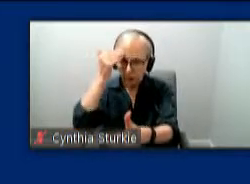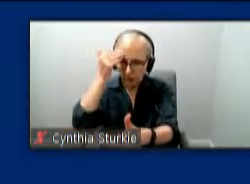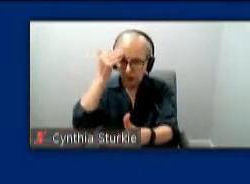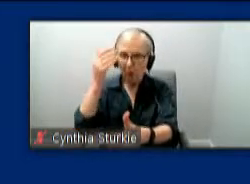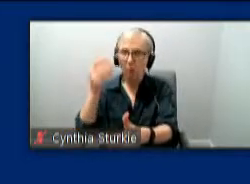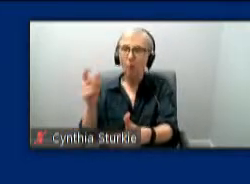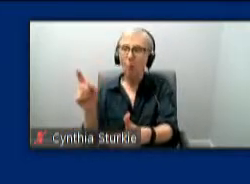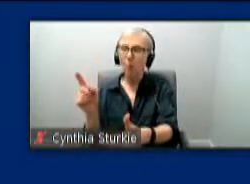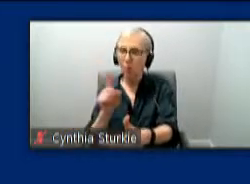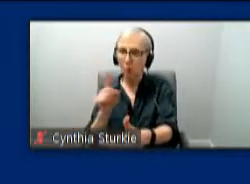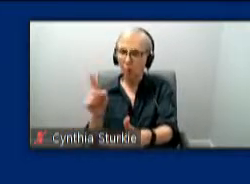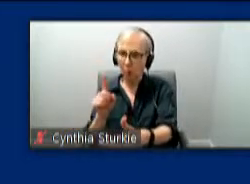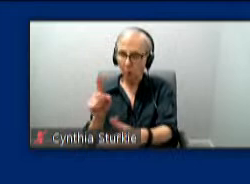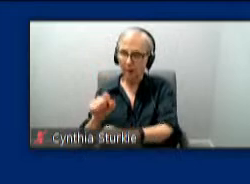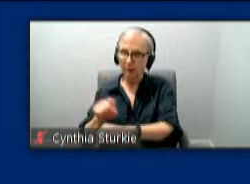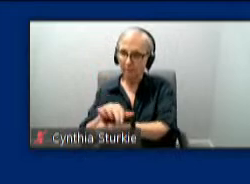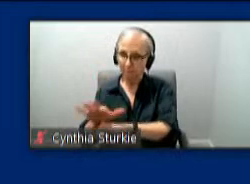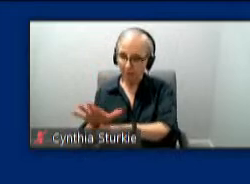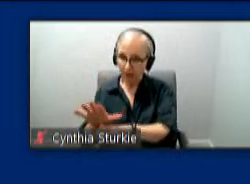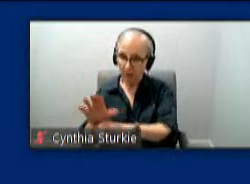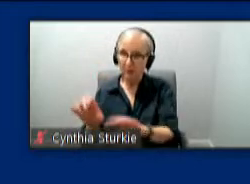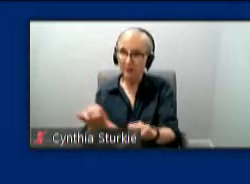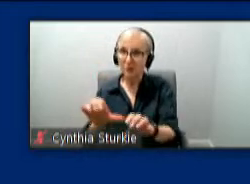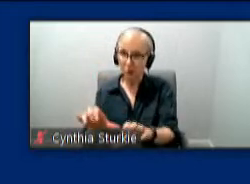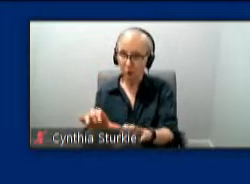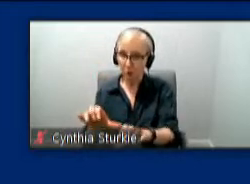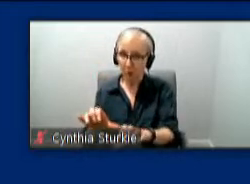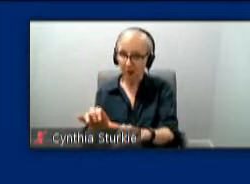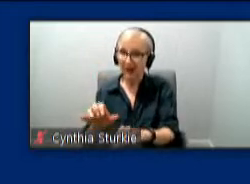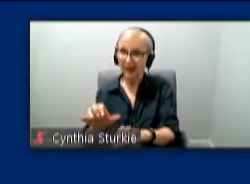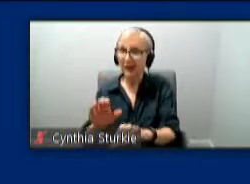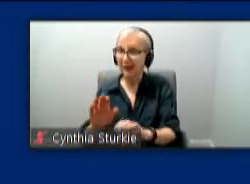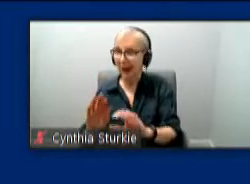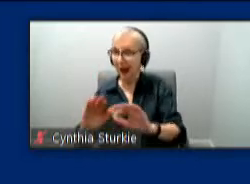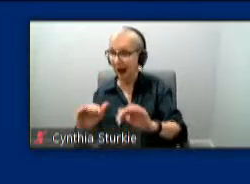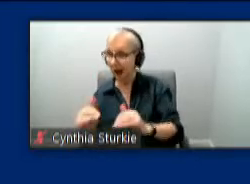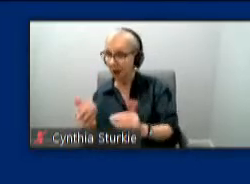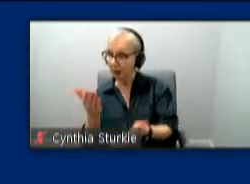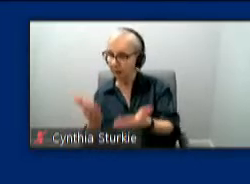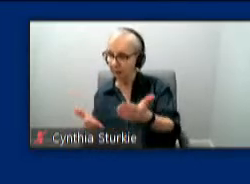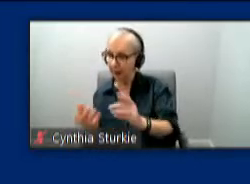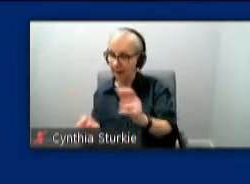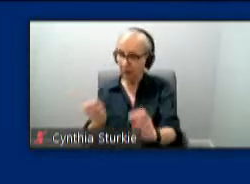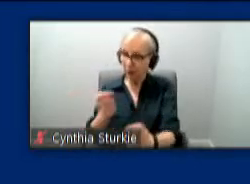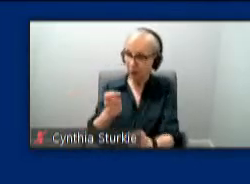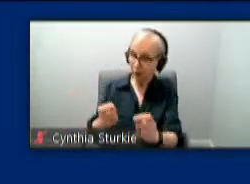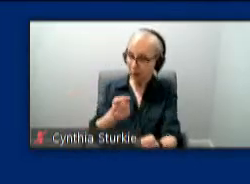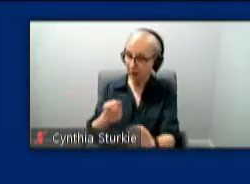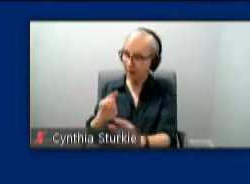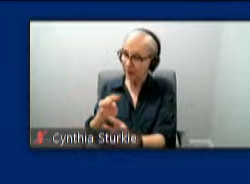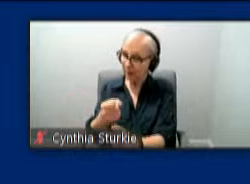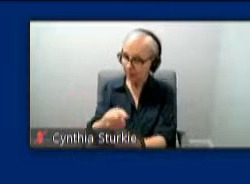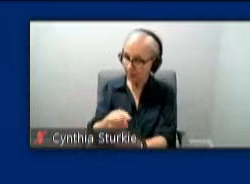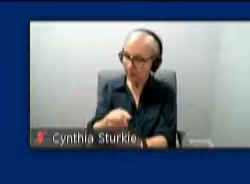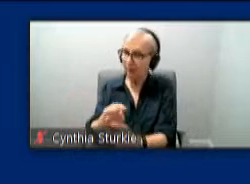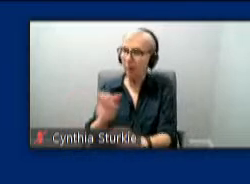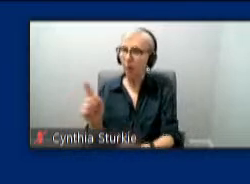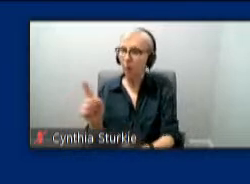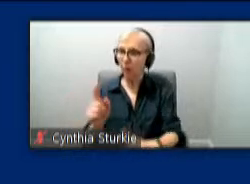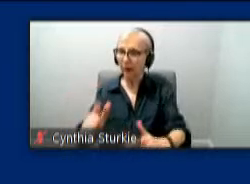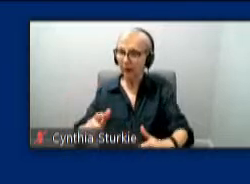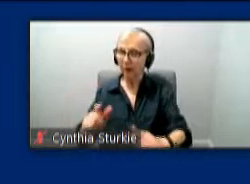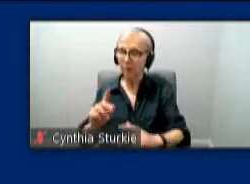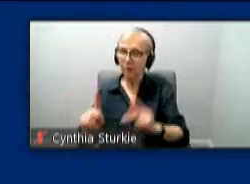headed. We'll continue our outbreak prevention and response activities in our most high-risk settings where people live in congregate